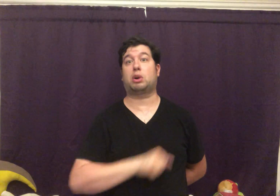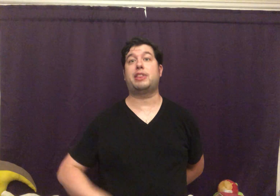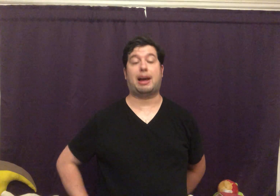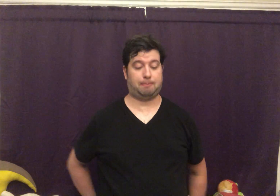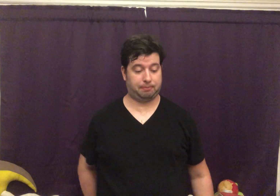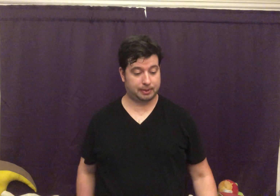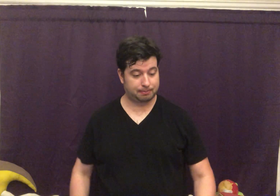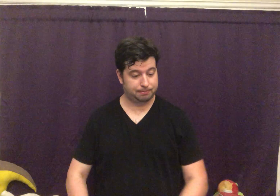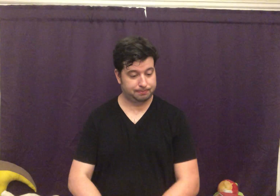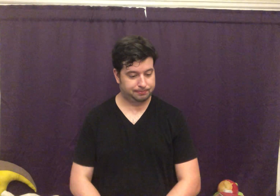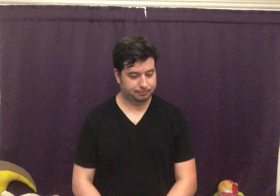on that.